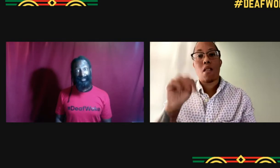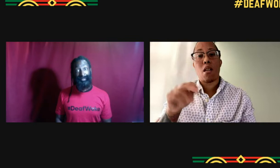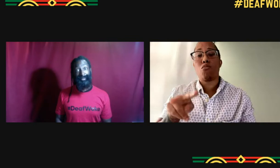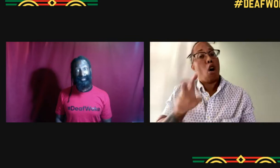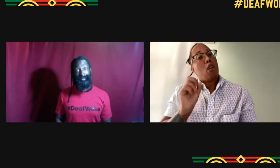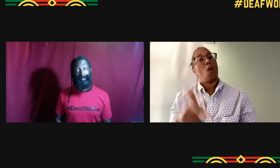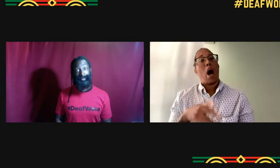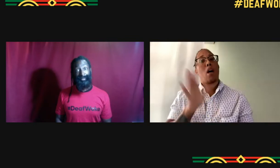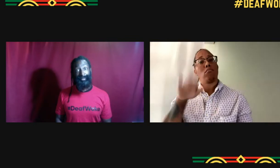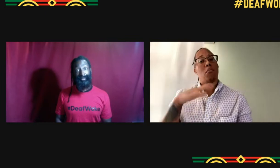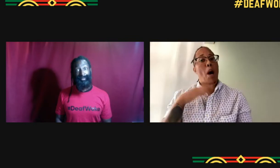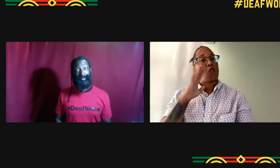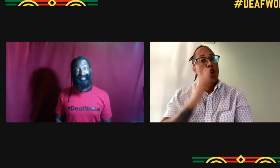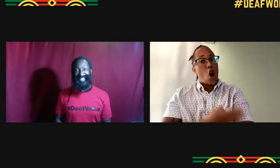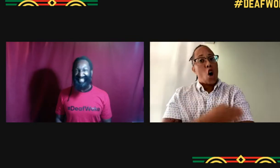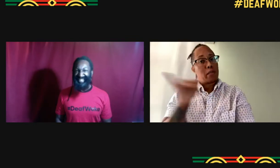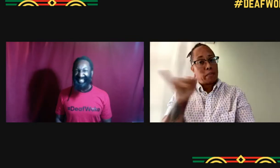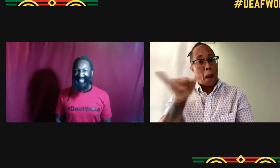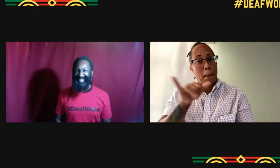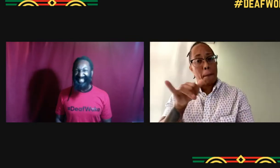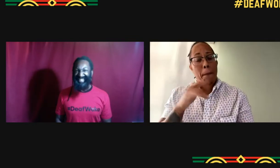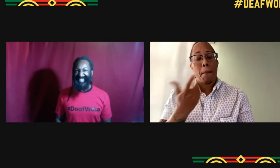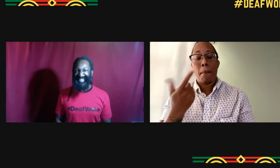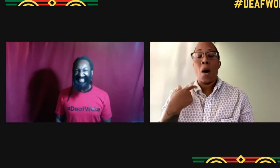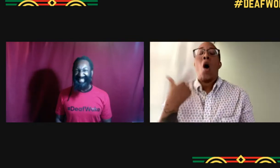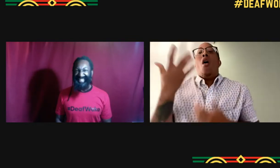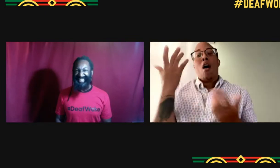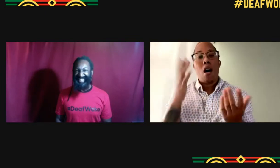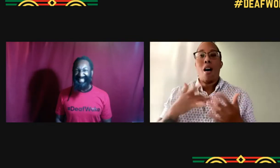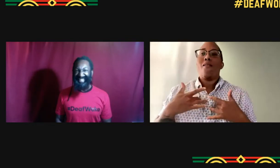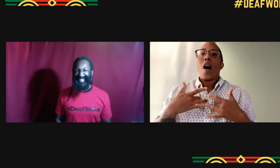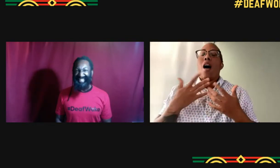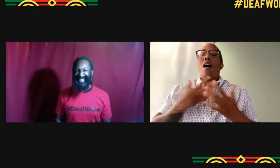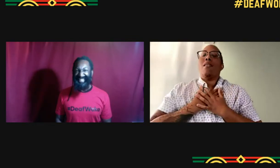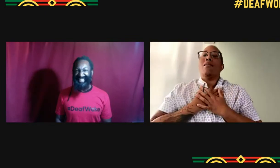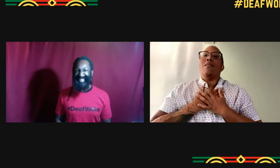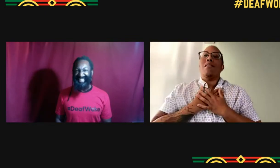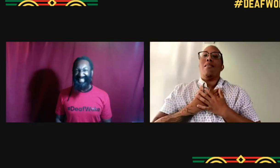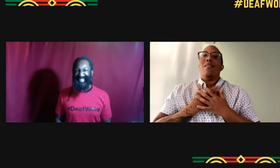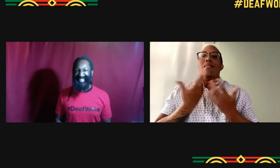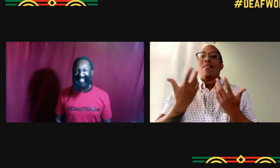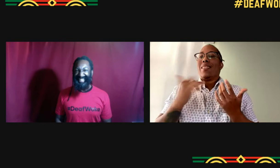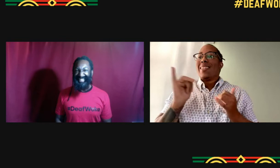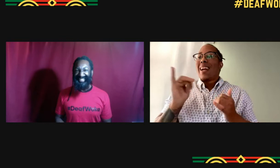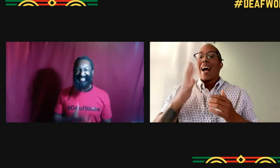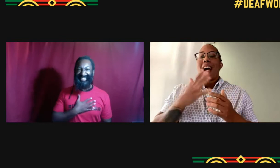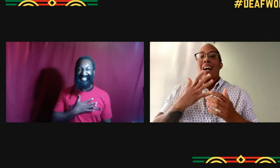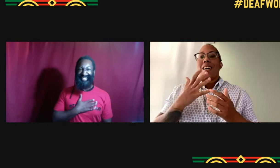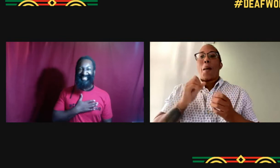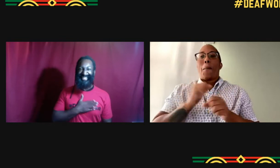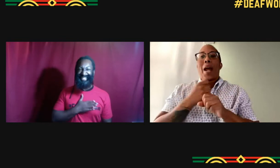me, are they and them. I said, okay, great. My daughter's the same. And I thought, oh,